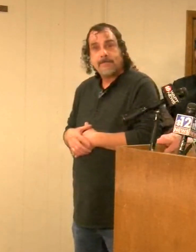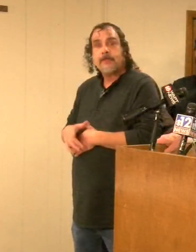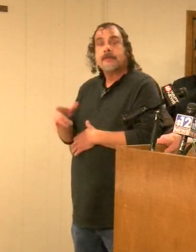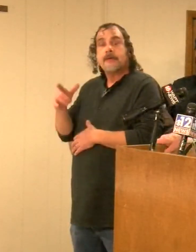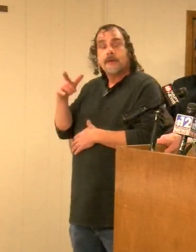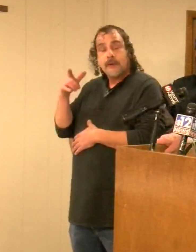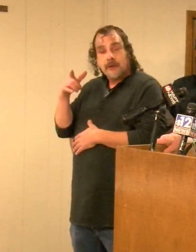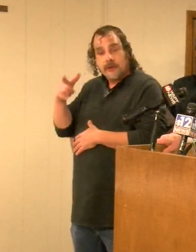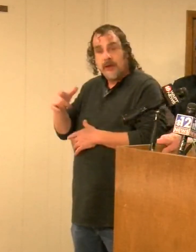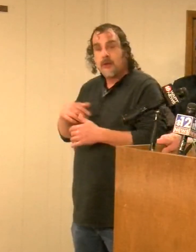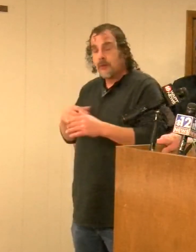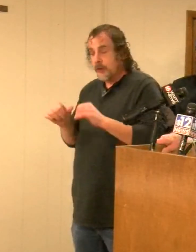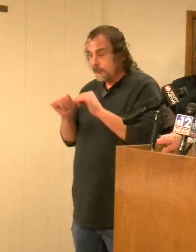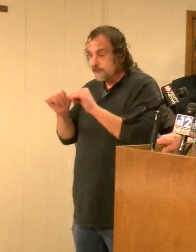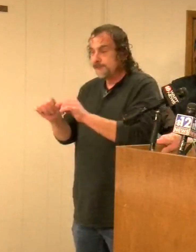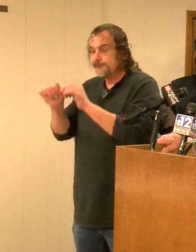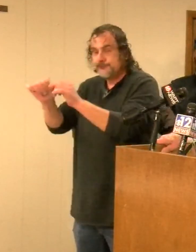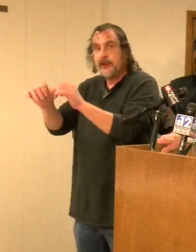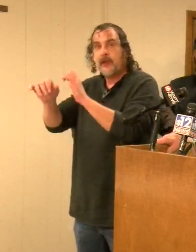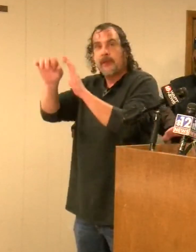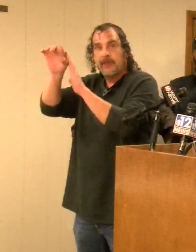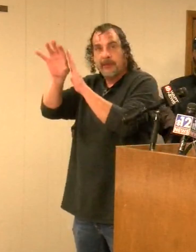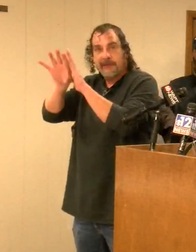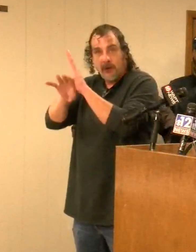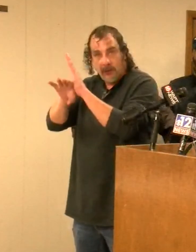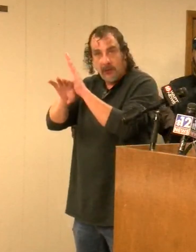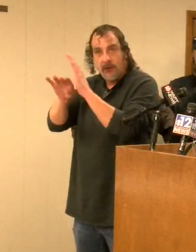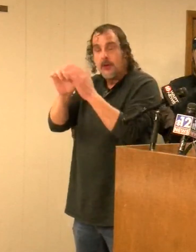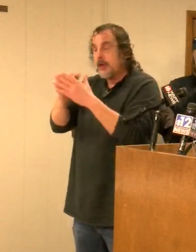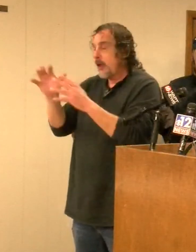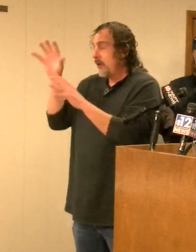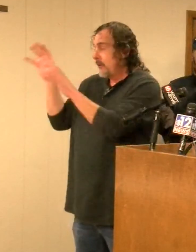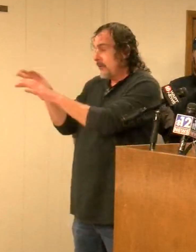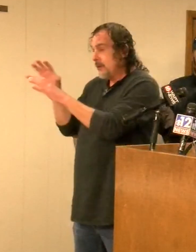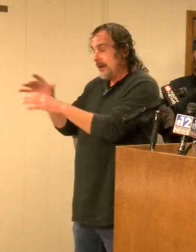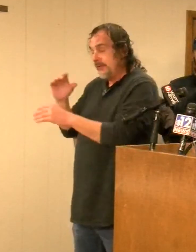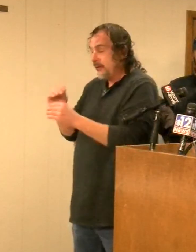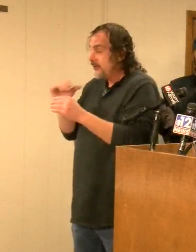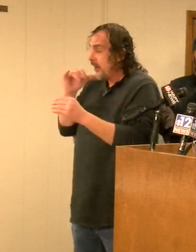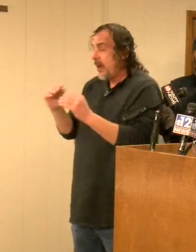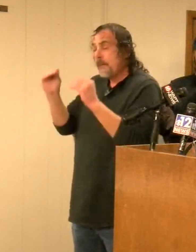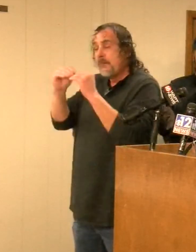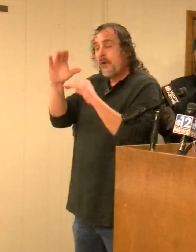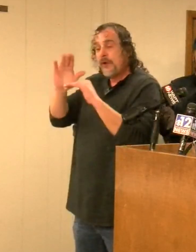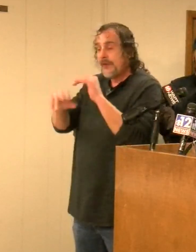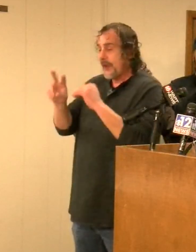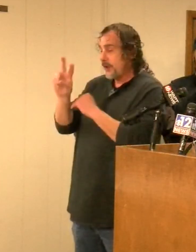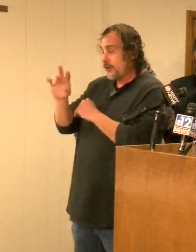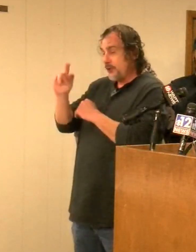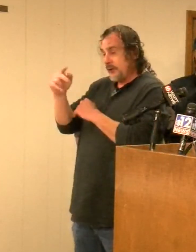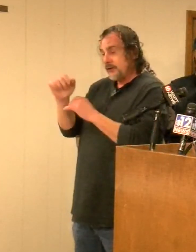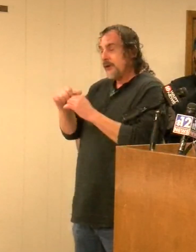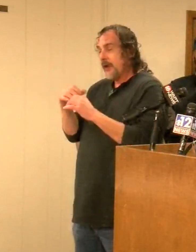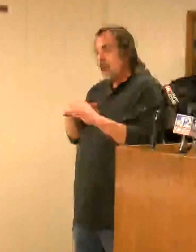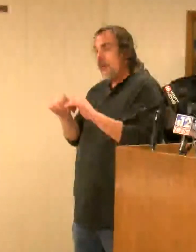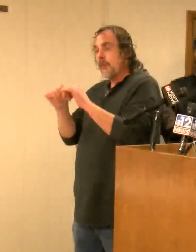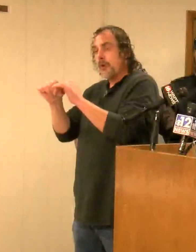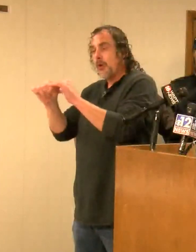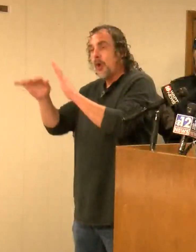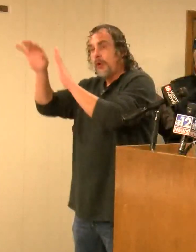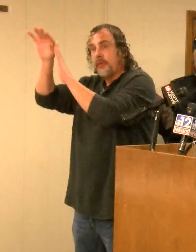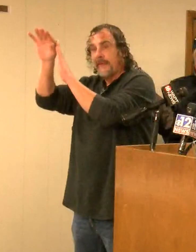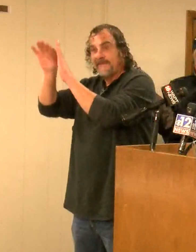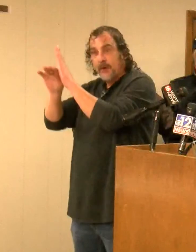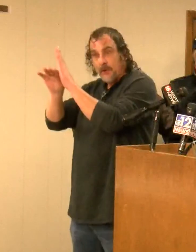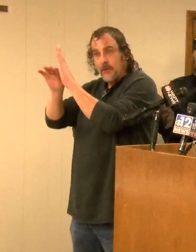It will prolong the fall. The rain that's coming, if it's no more than the 2 inches, will prolong the fall. I don't see